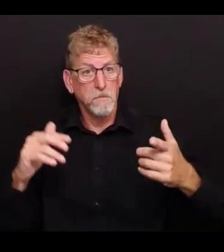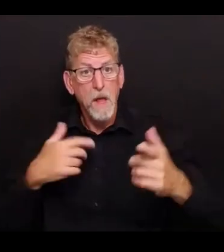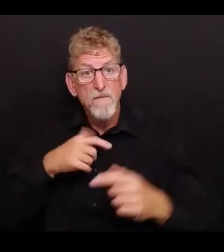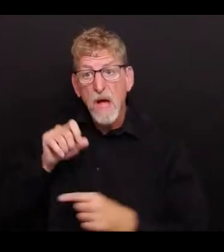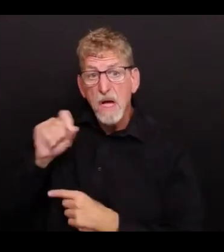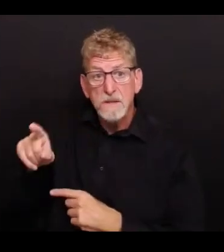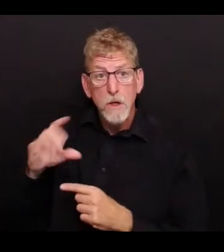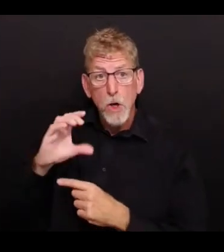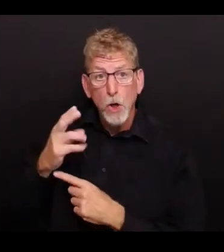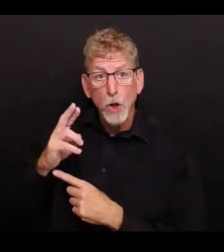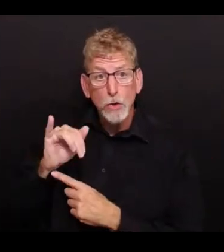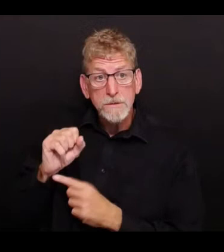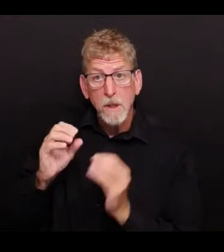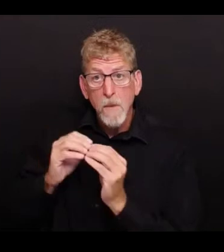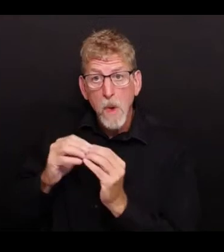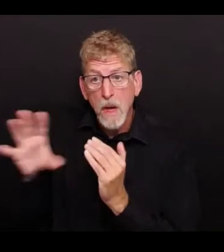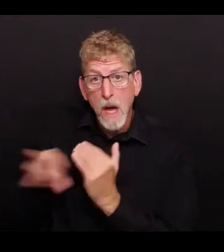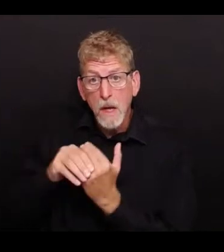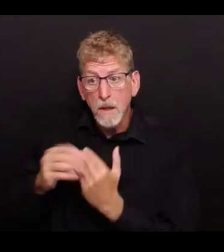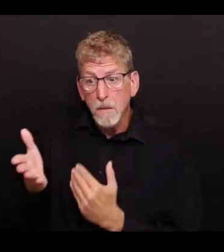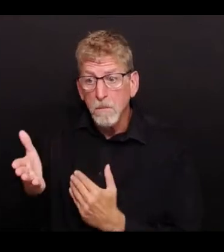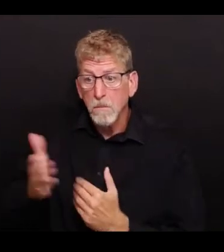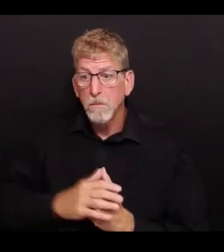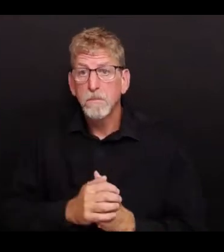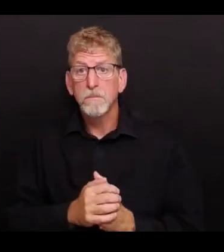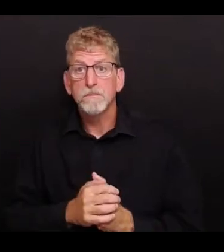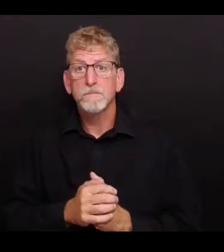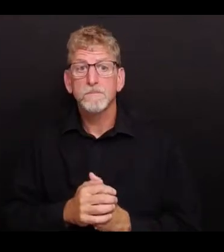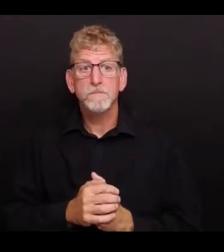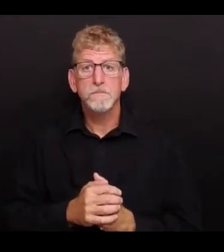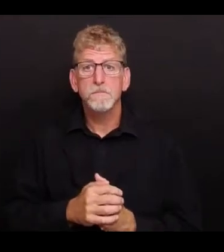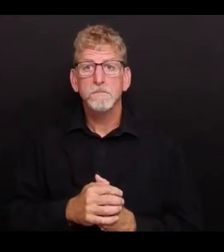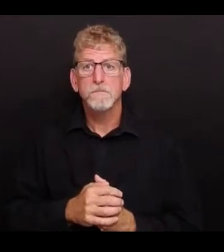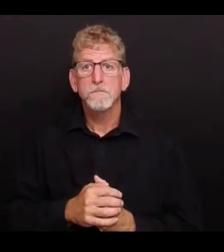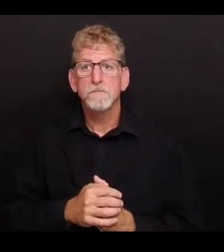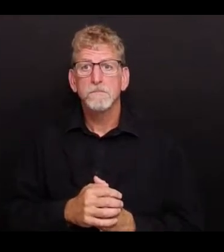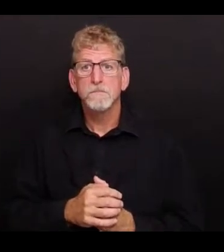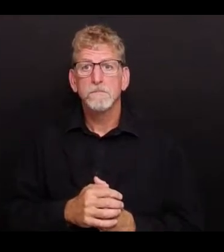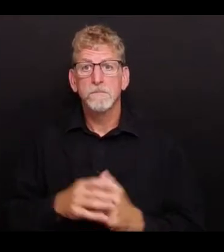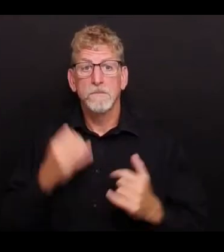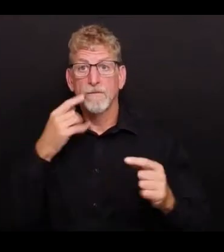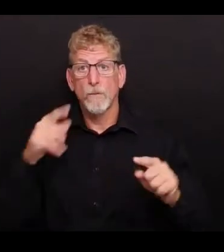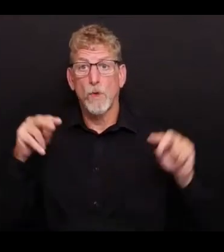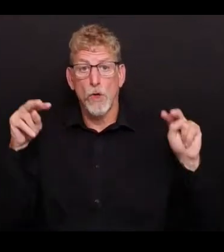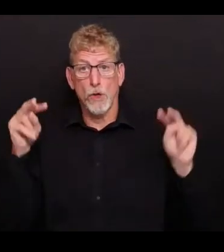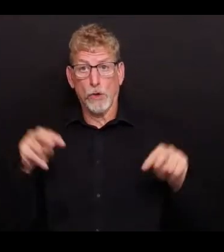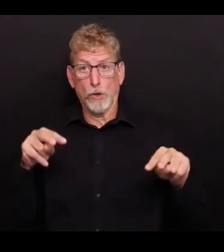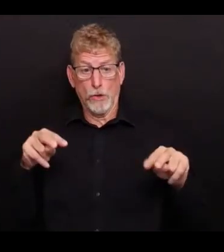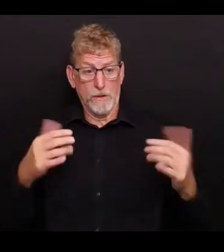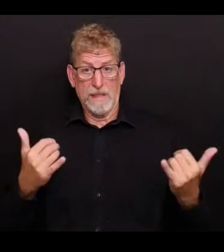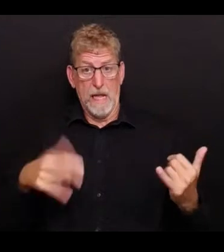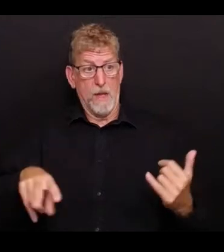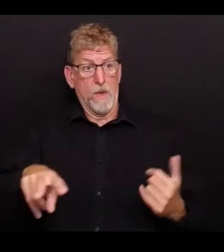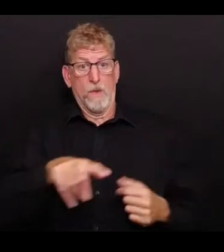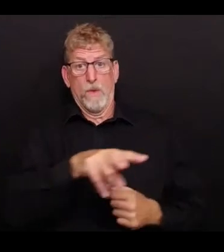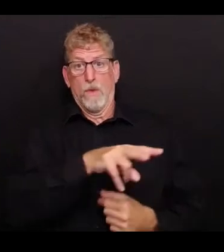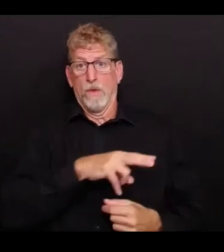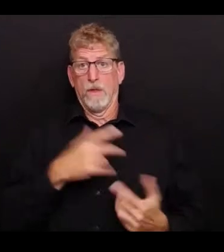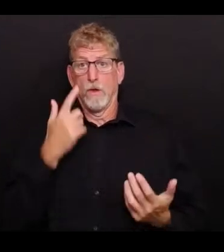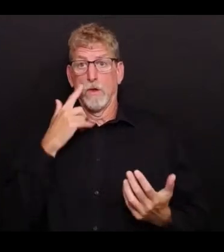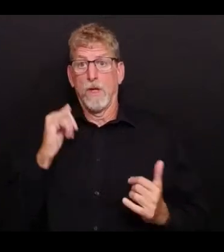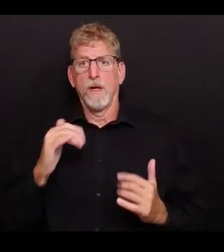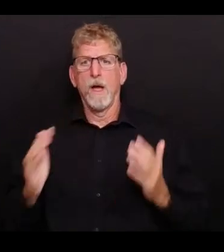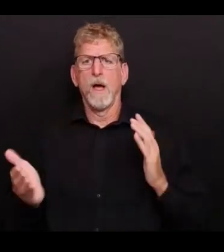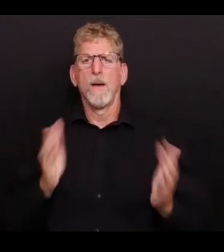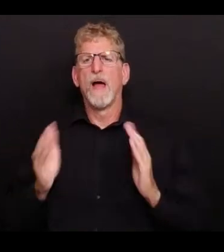Thanks, Commissioner. I'll just add that when we look at where we're at right now, say compared to where we were